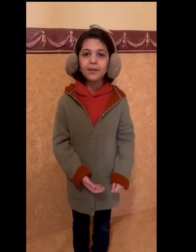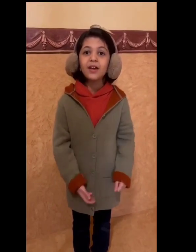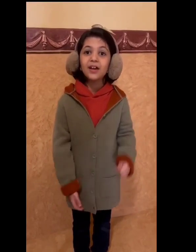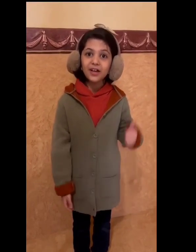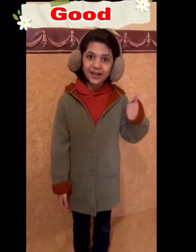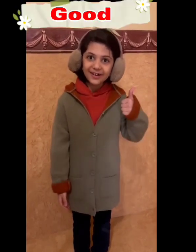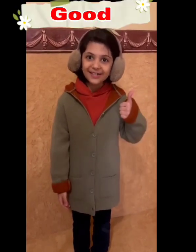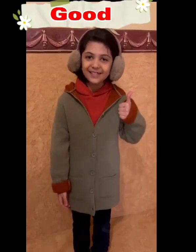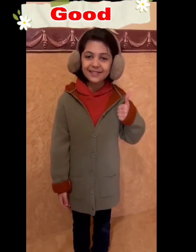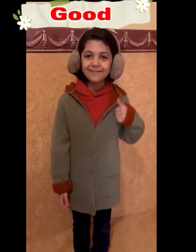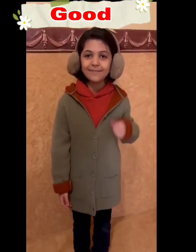Good.